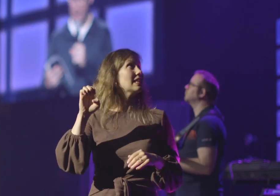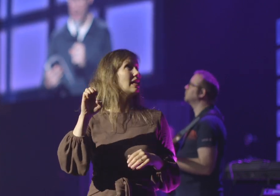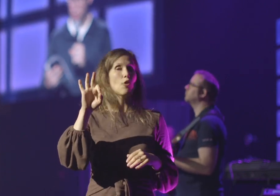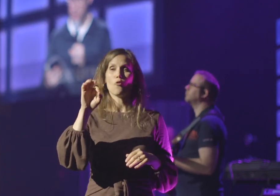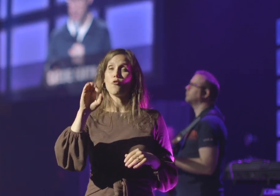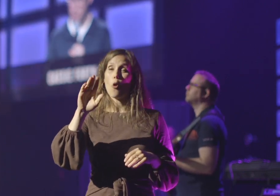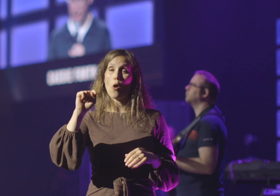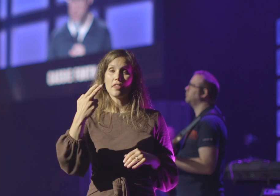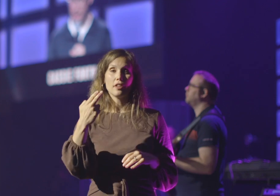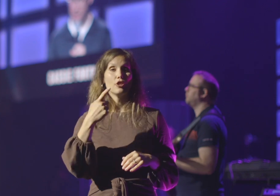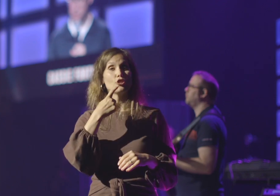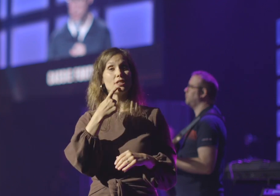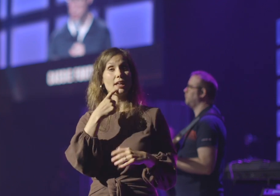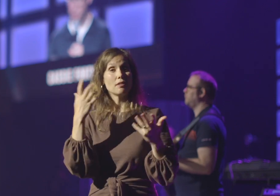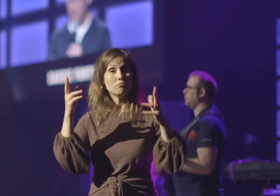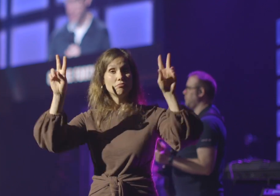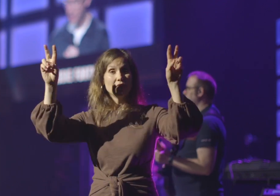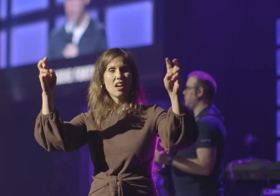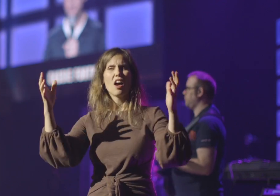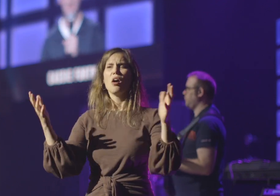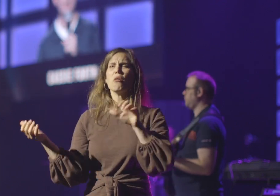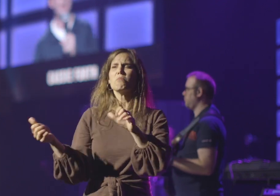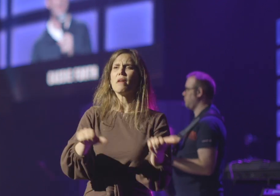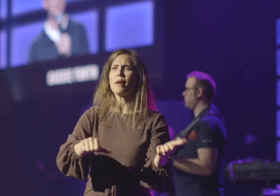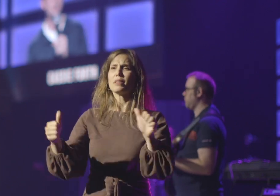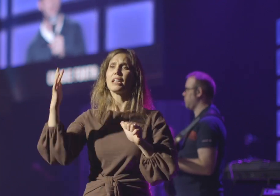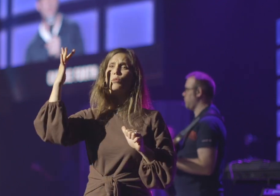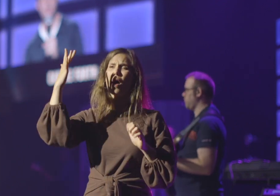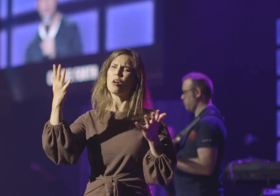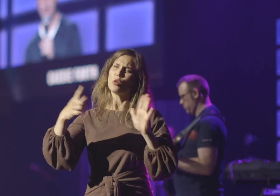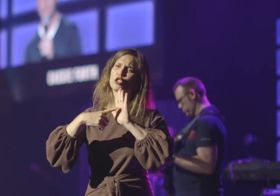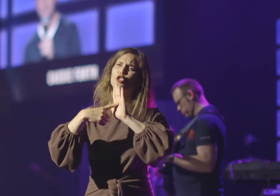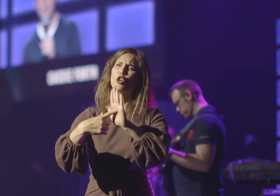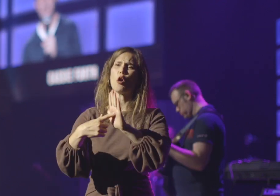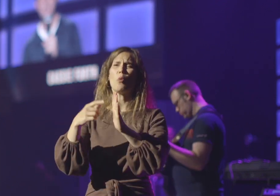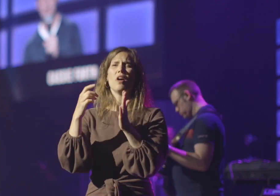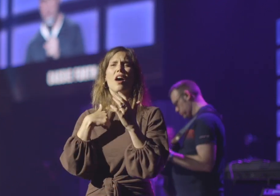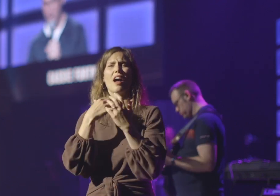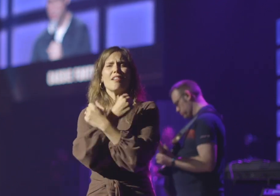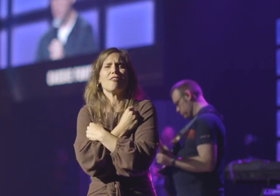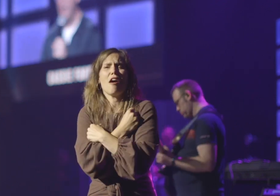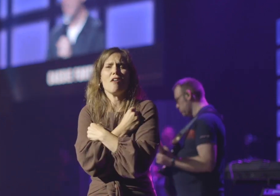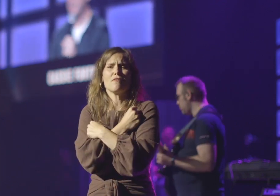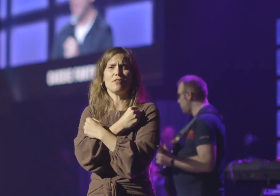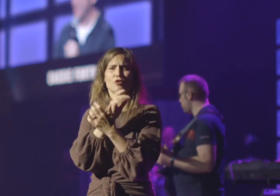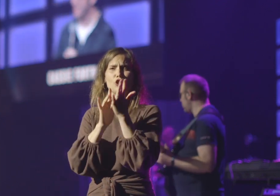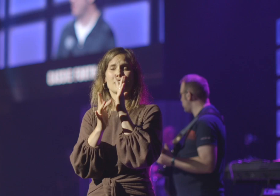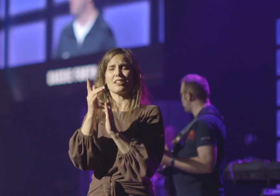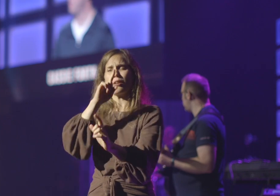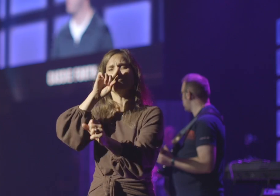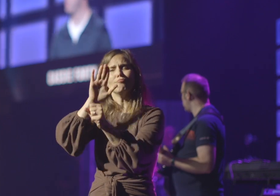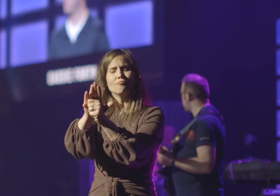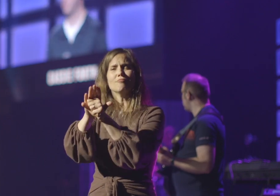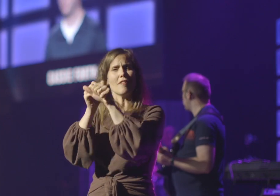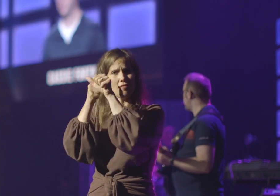This, I want to get baptized to show my love and dedication to Jesus Christ. Let's give it up for Cassie.